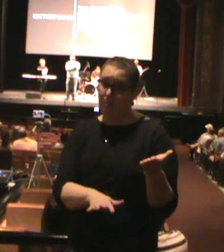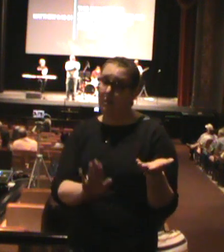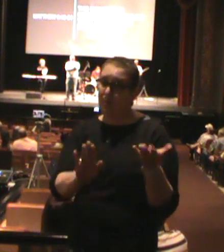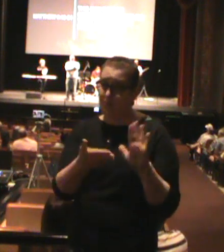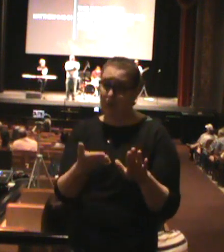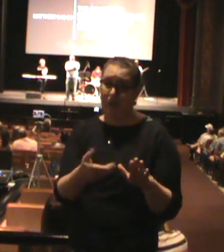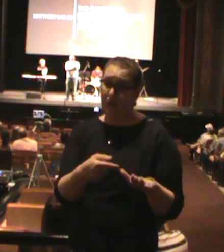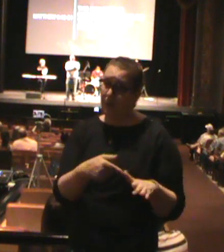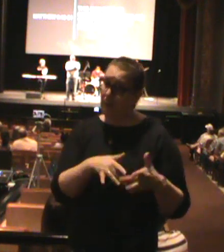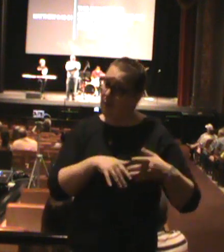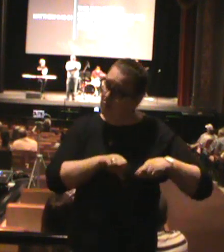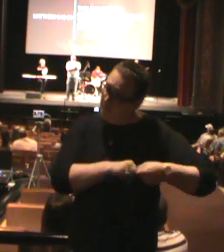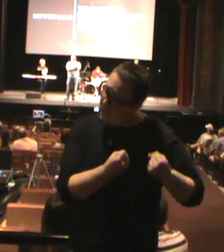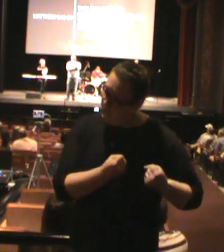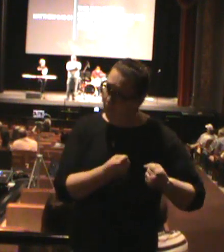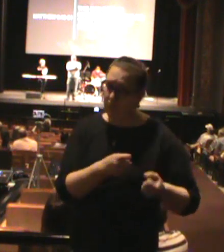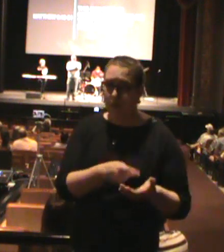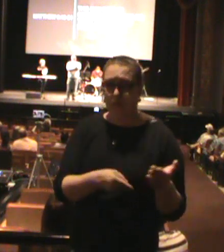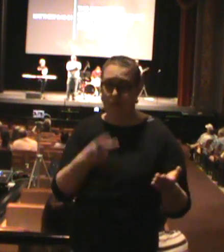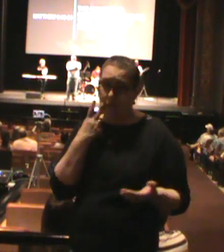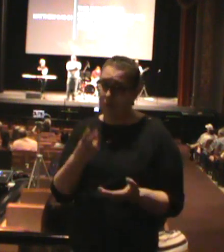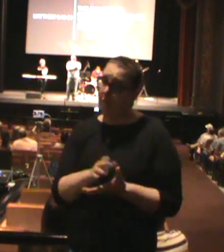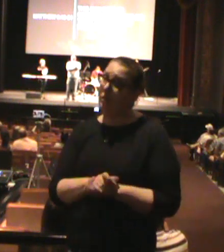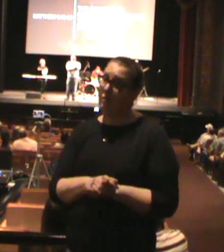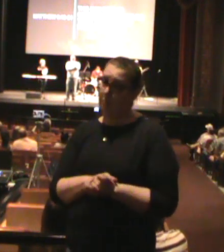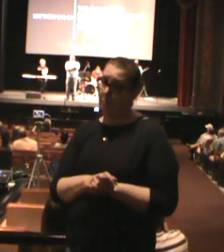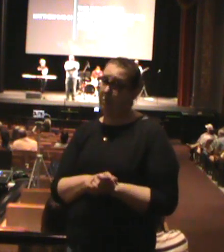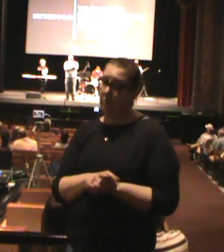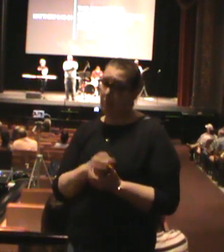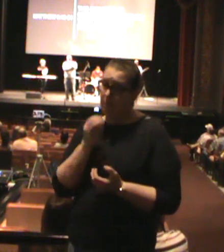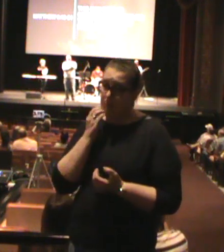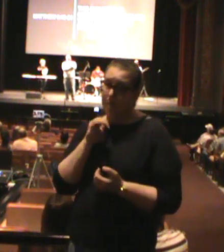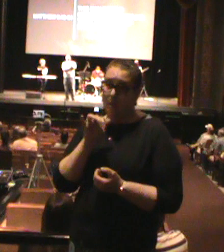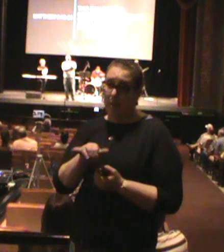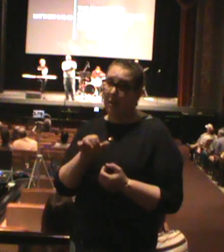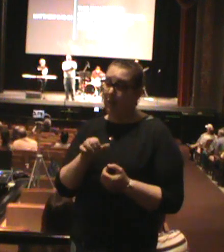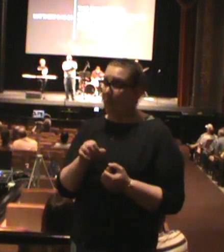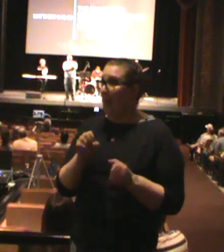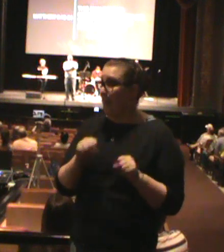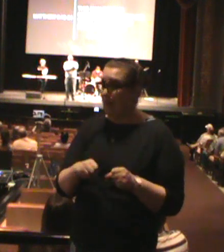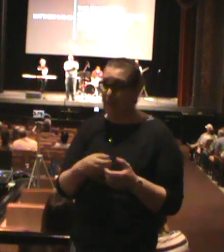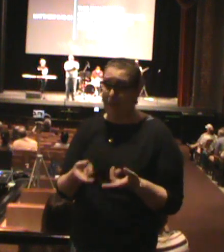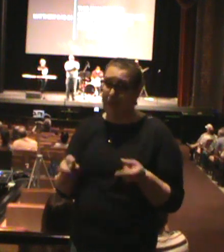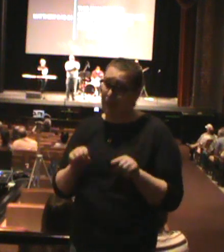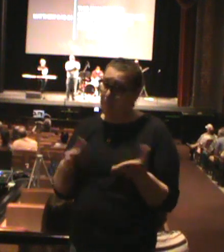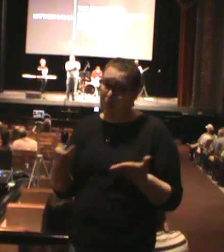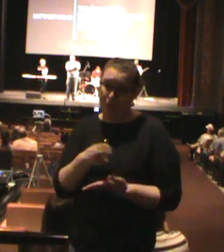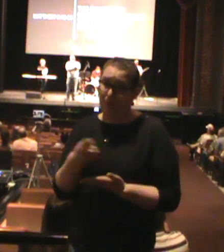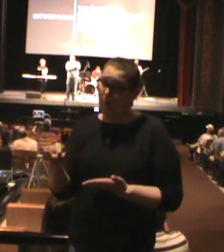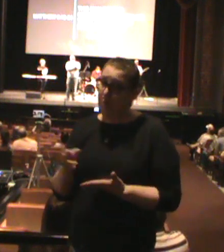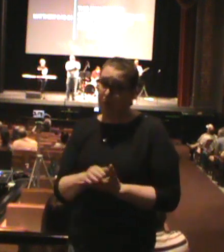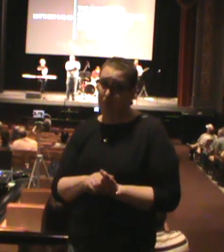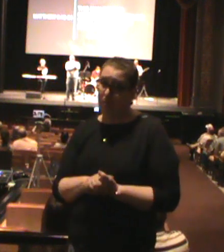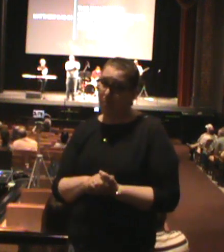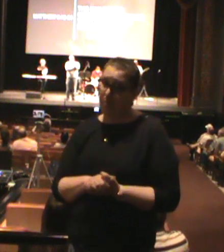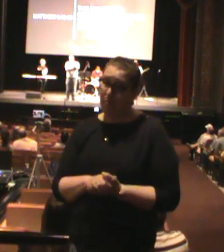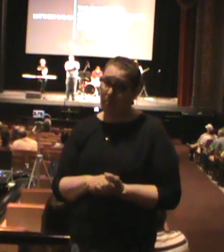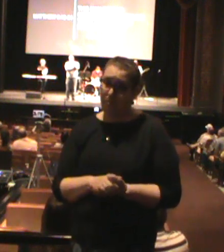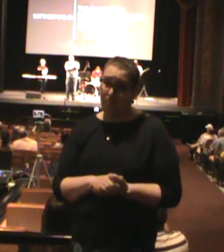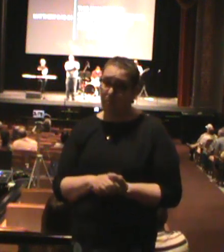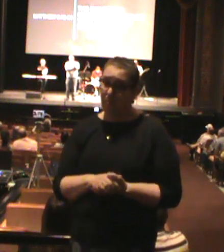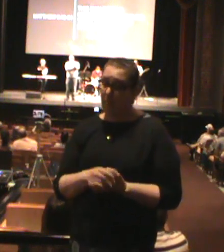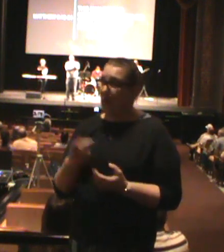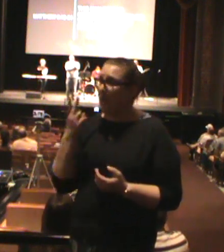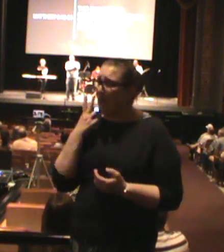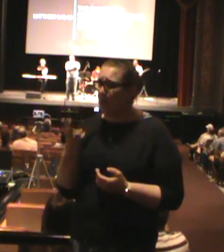mean, he's broken this morning from what he saw. And y'all, that could happen in Hopewell, Virginia, don't you think? And I look